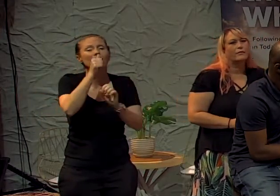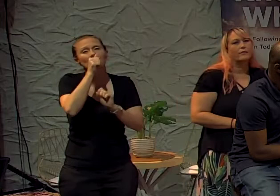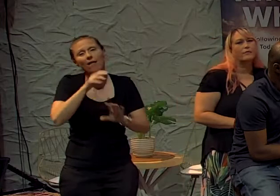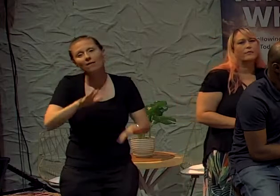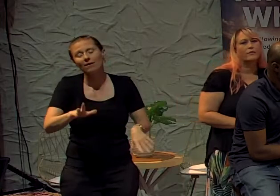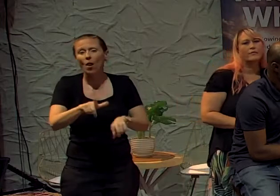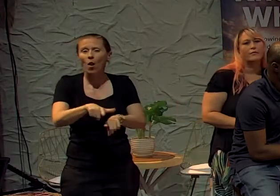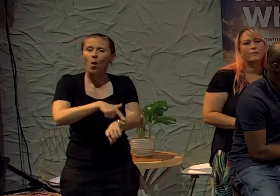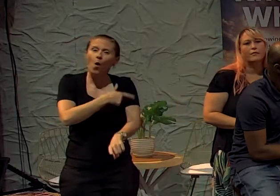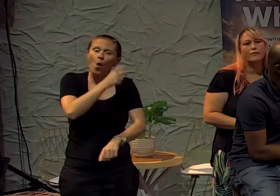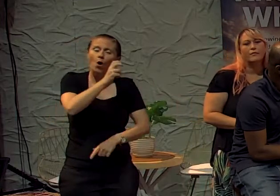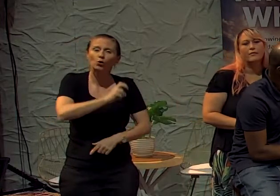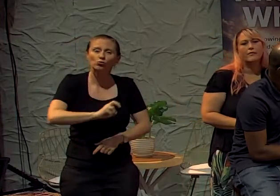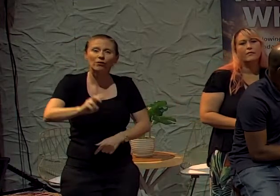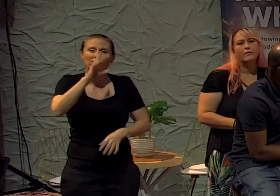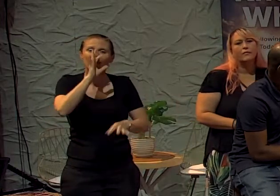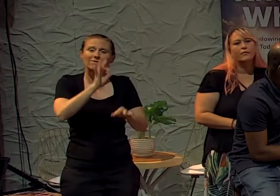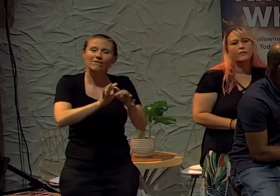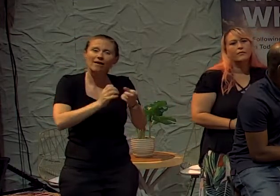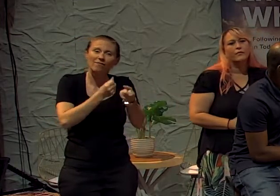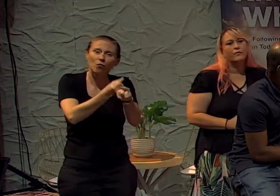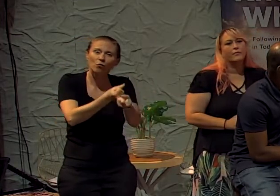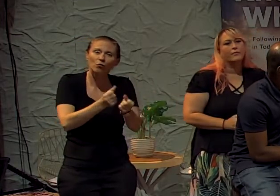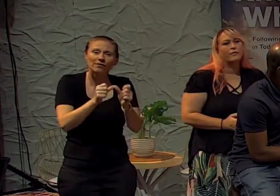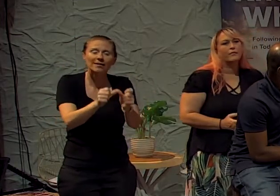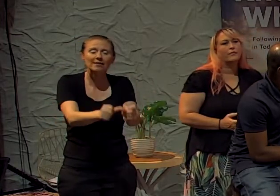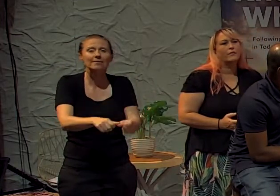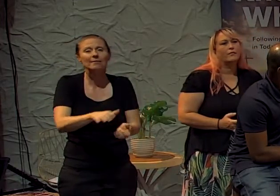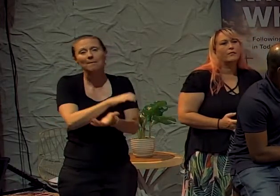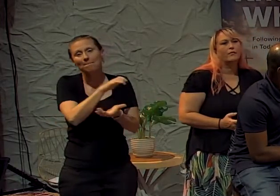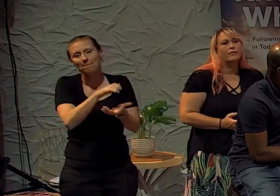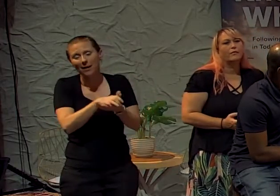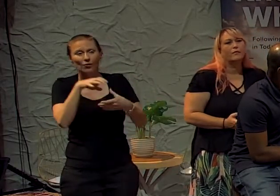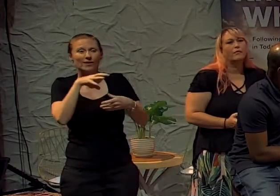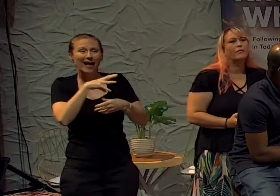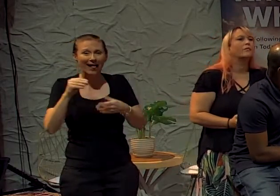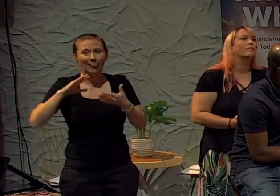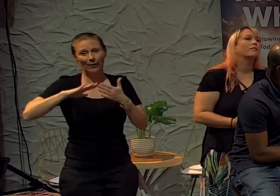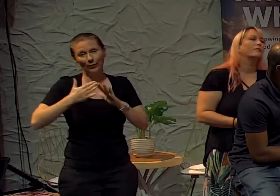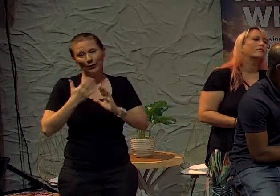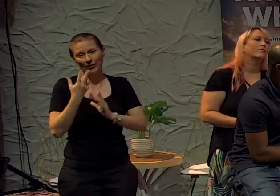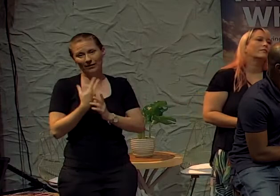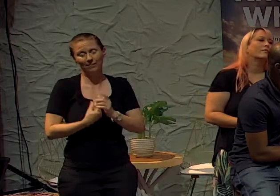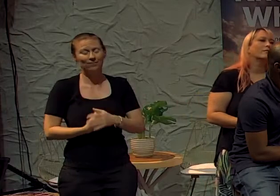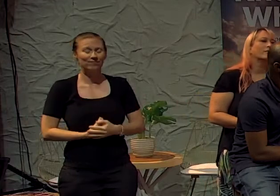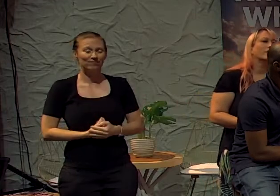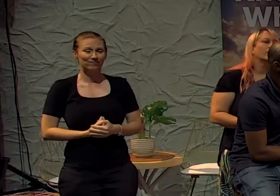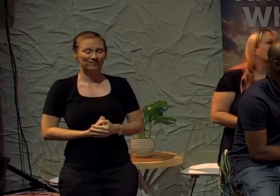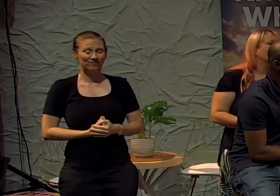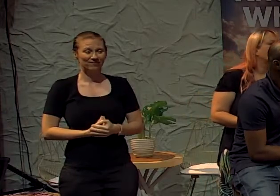of long duration faithfulness in a marriage and in a community, so. Yeah.